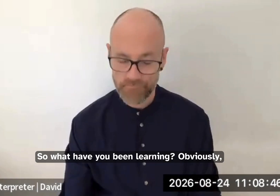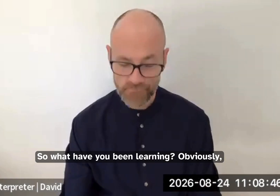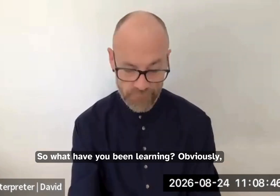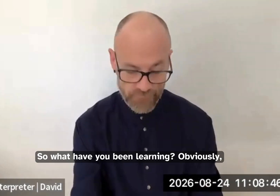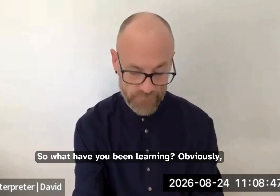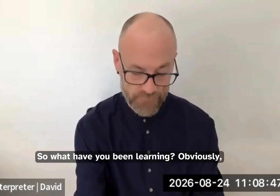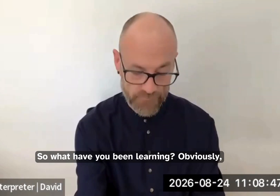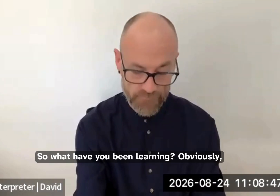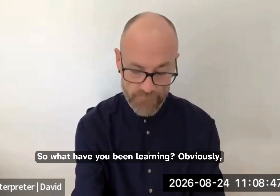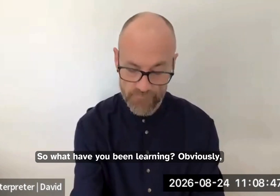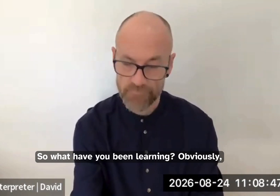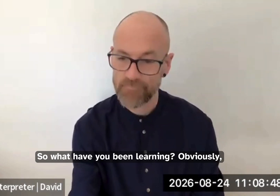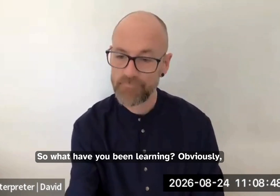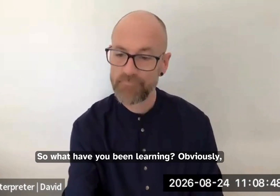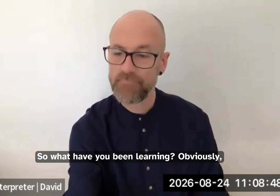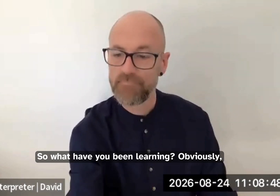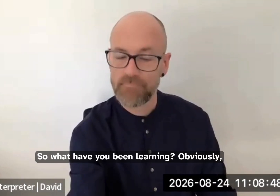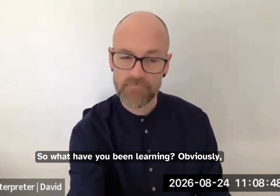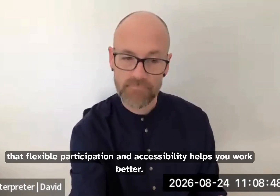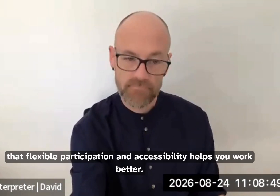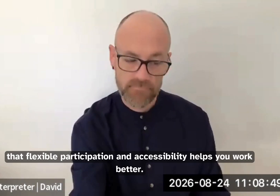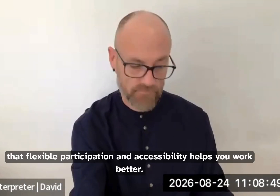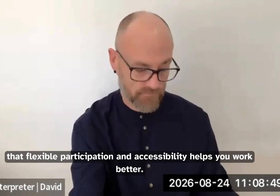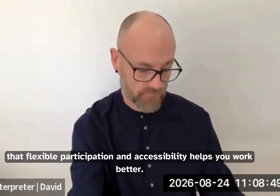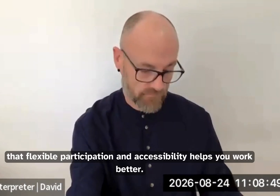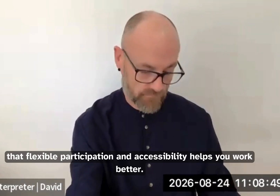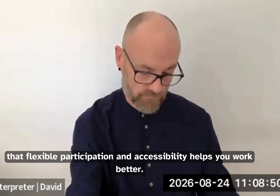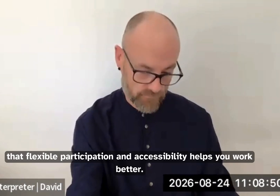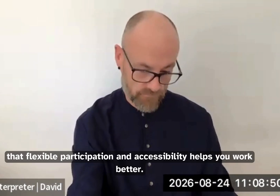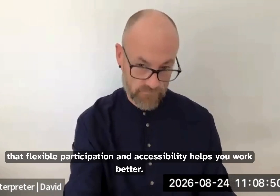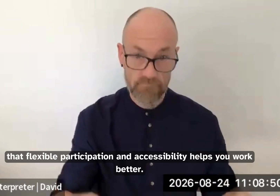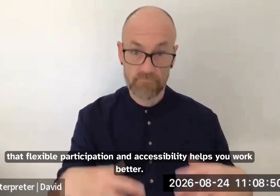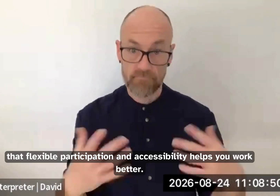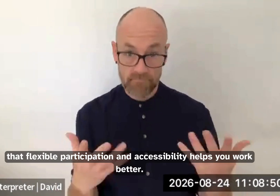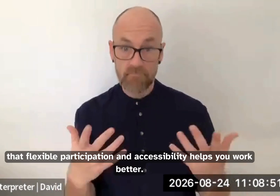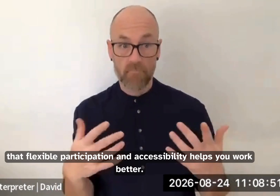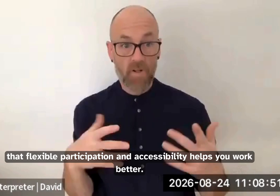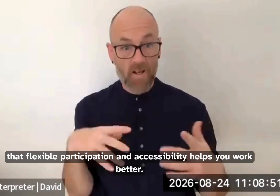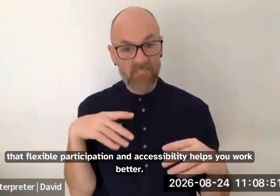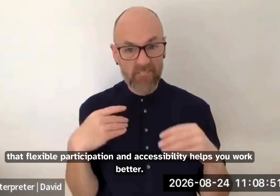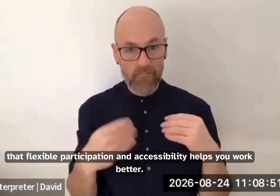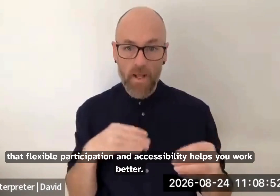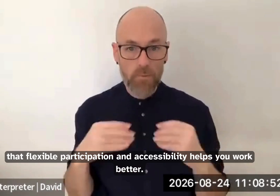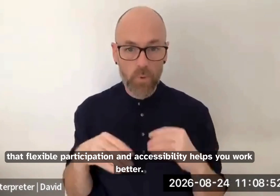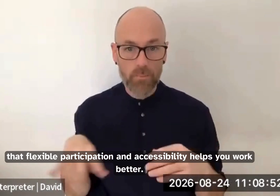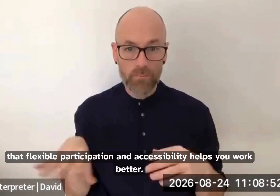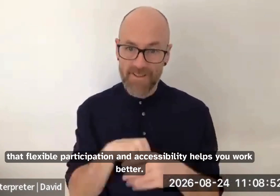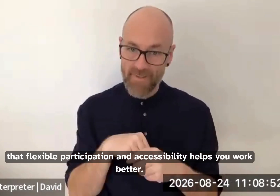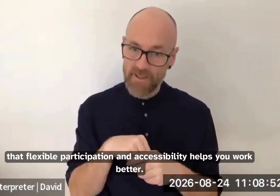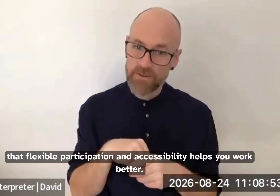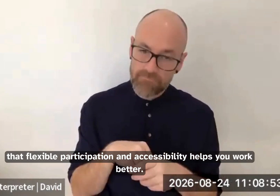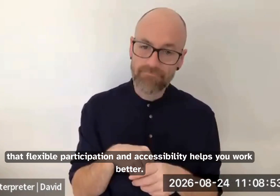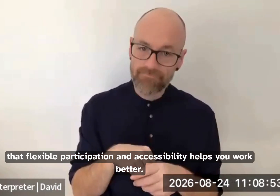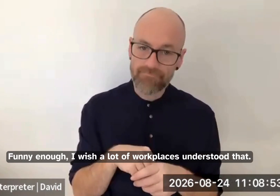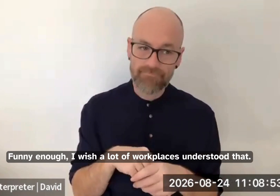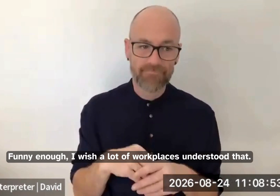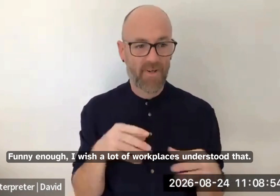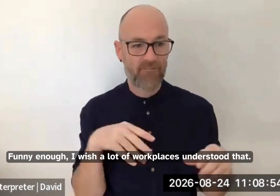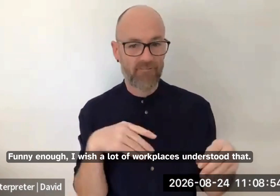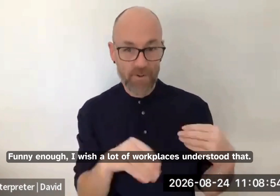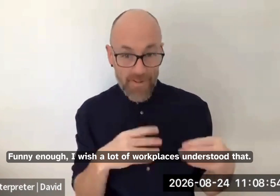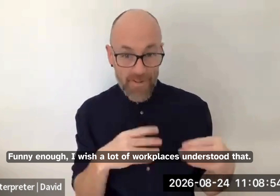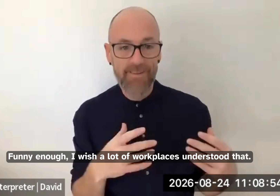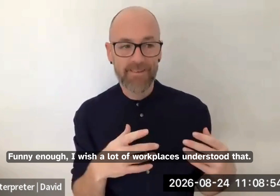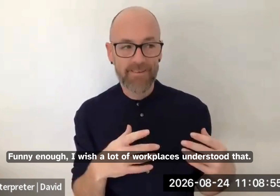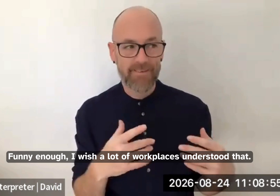So what are we learning? Obviously that flexible participation and accessibility helps you work better,